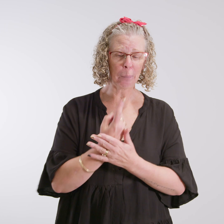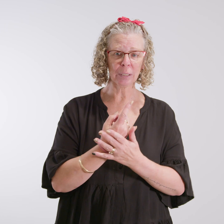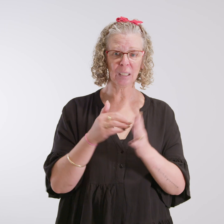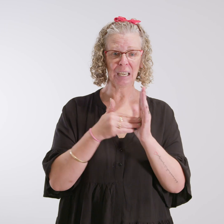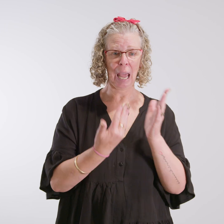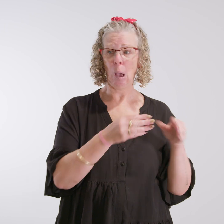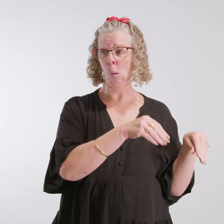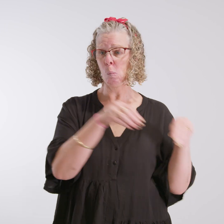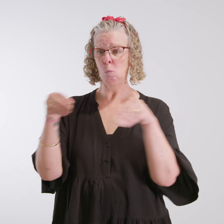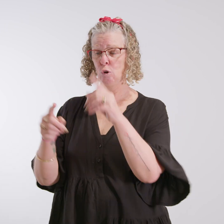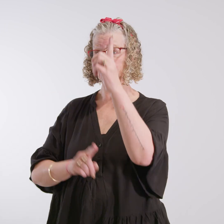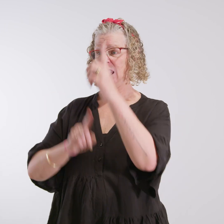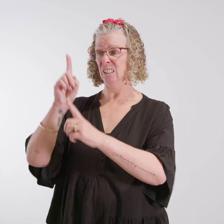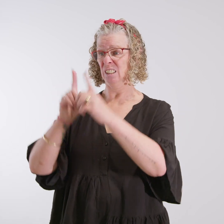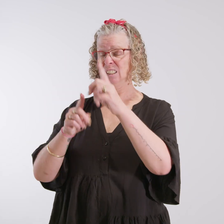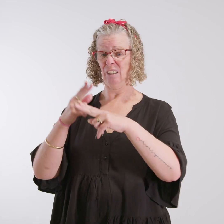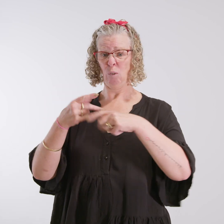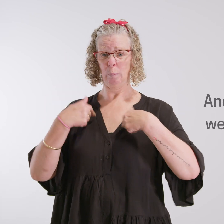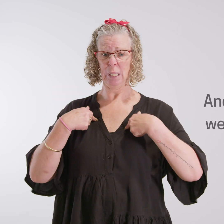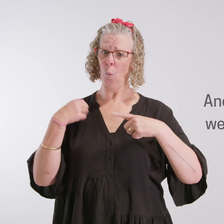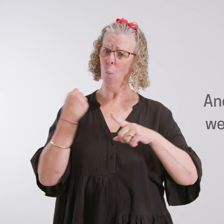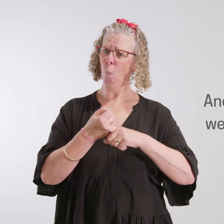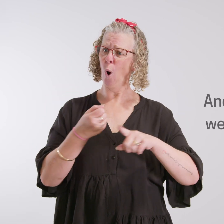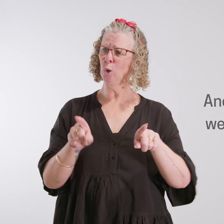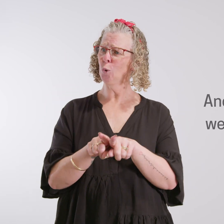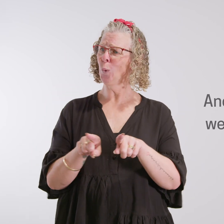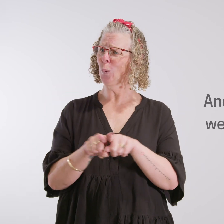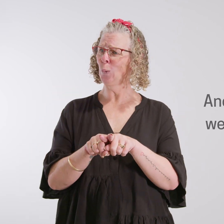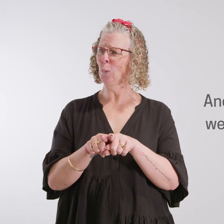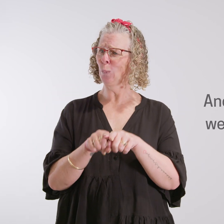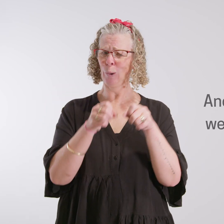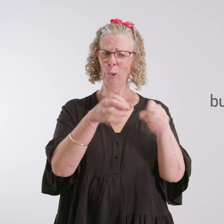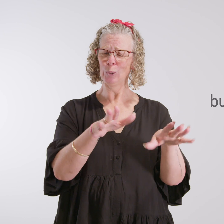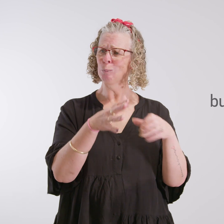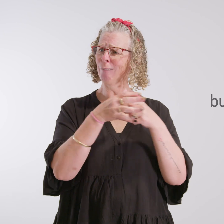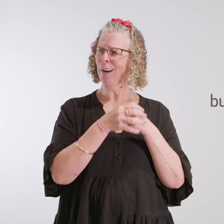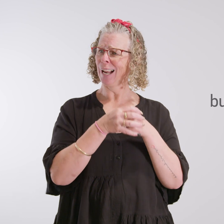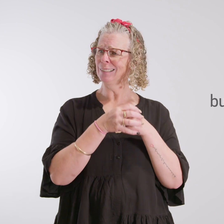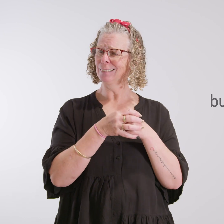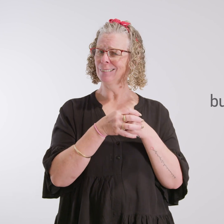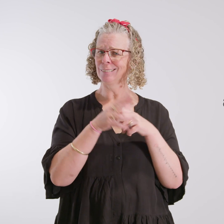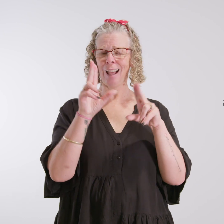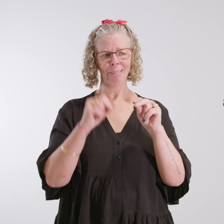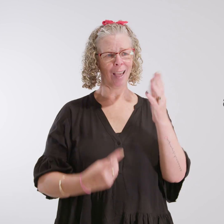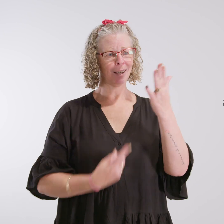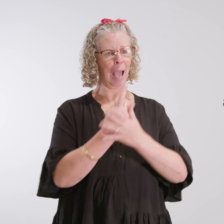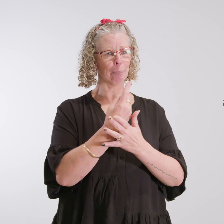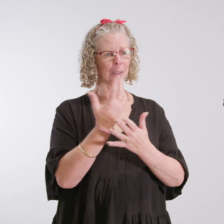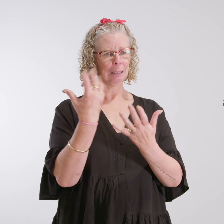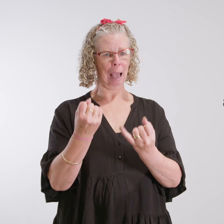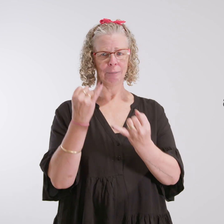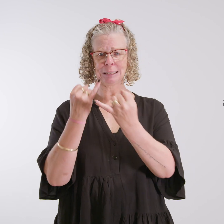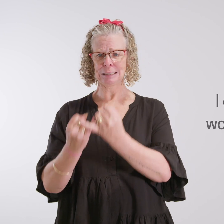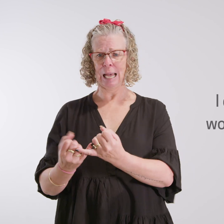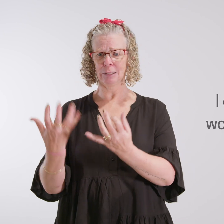since. That was a big thing for me. Another time, we weren't affected, but we had to leave our property, and my son was actually a